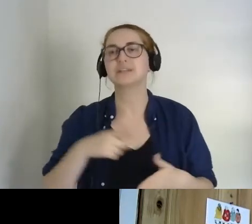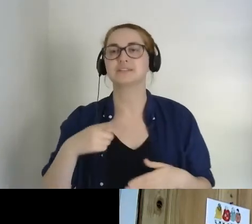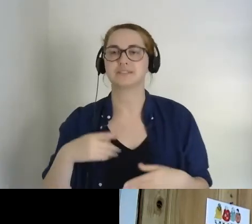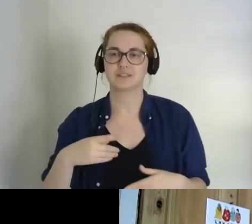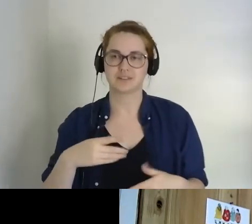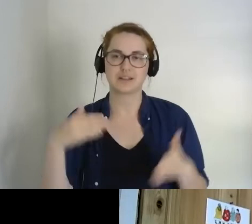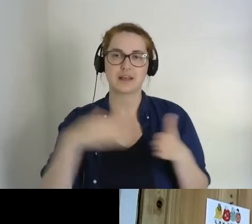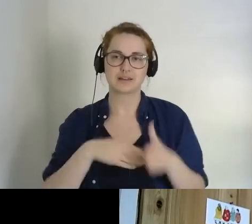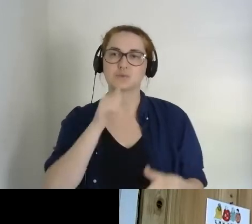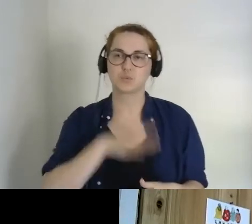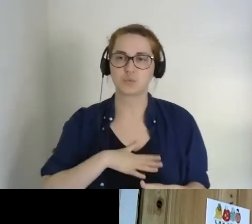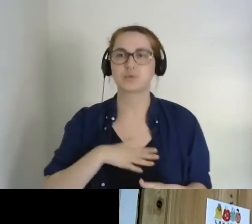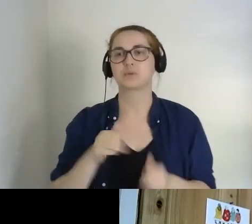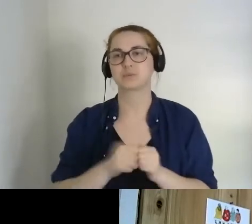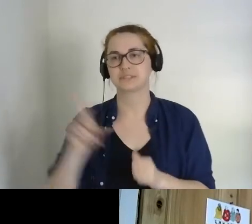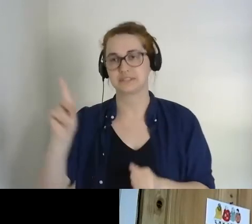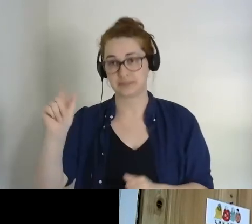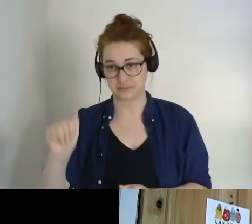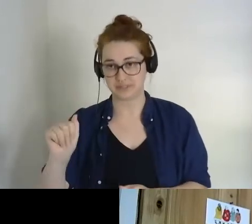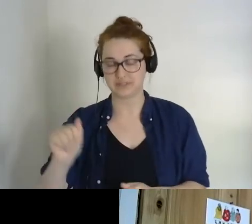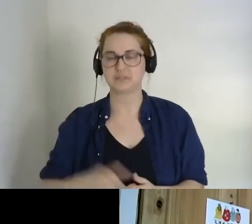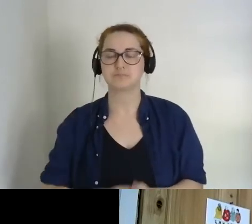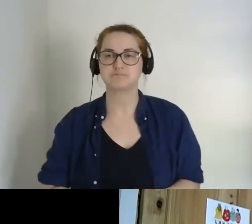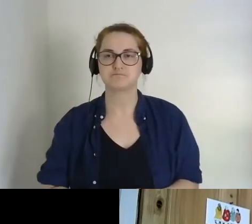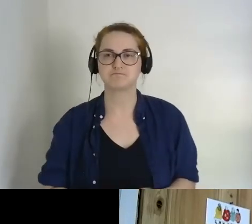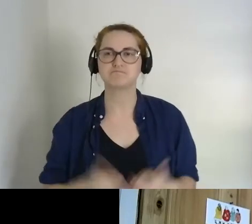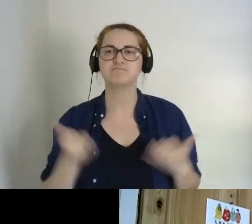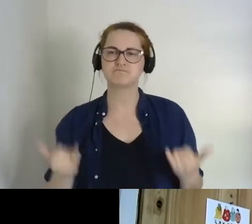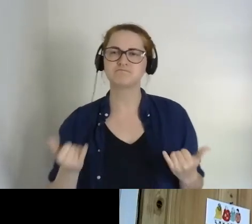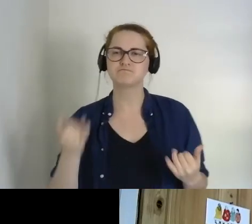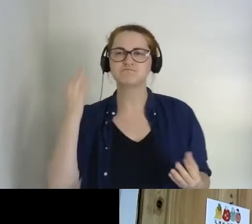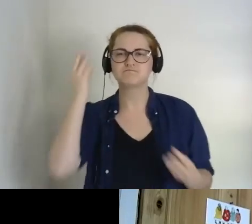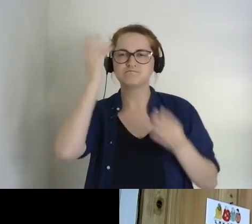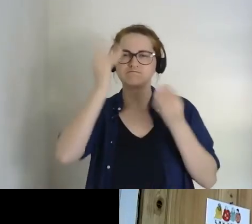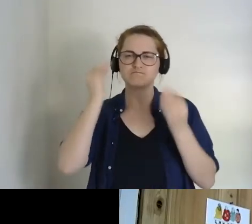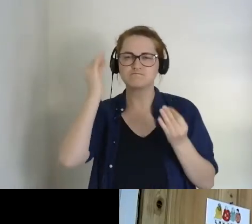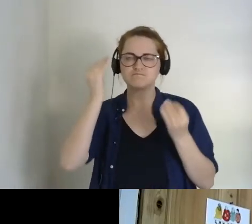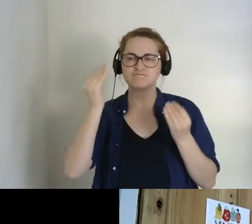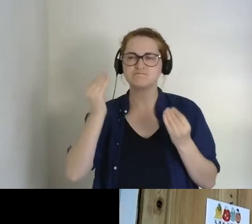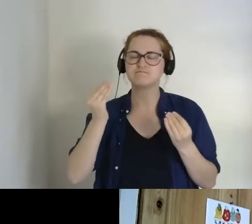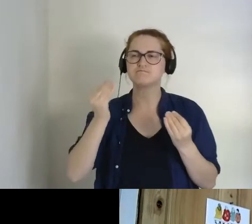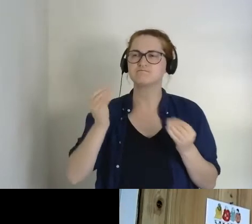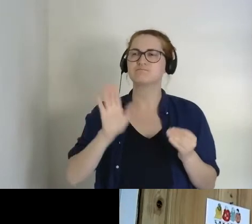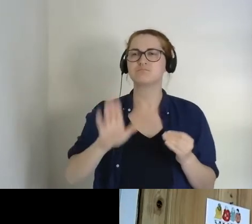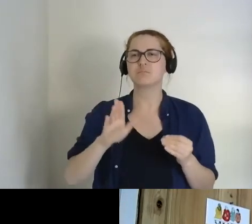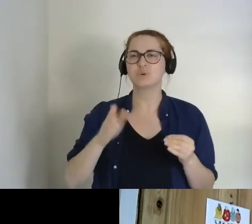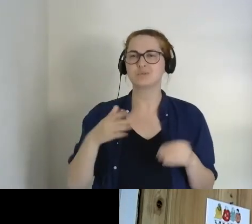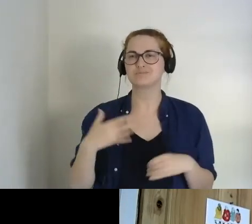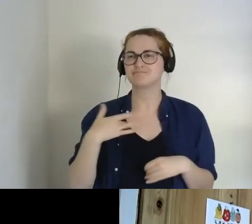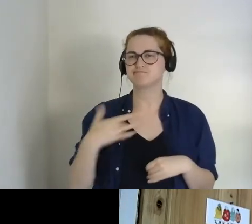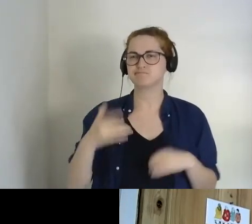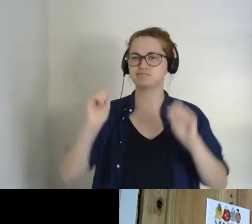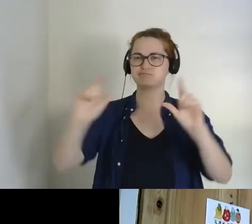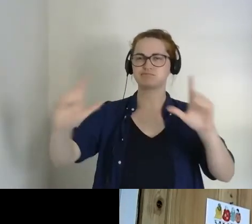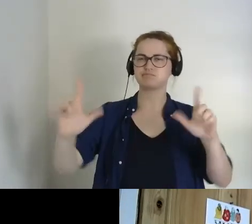Please think about the traditional lands you are currently situated on and join us in acknowledging